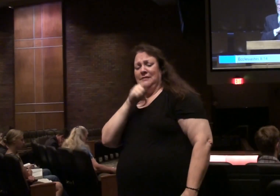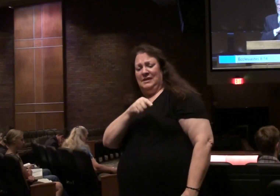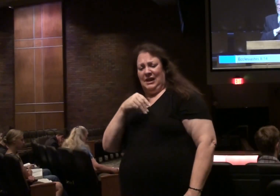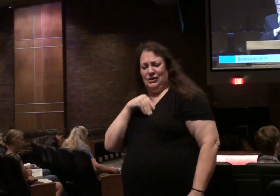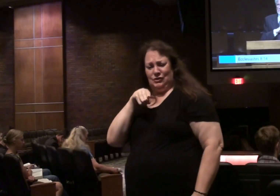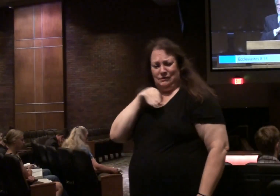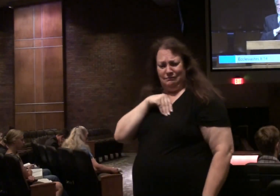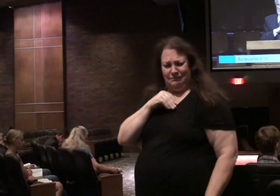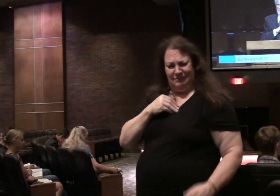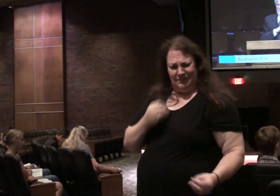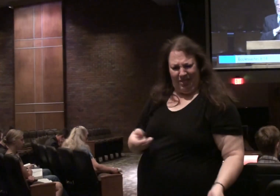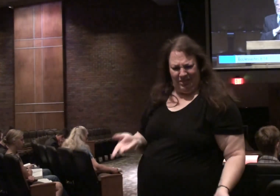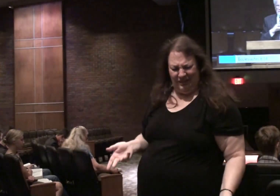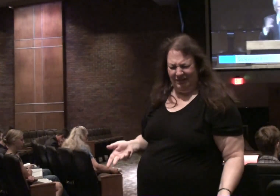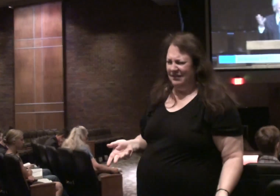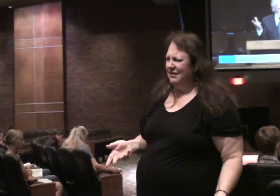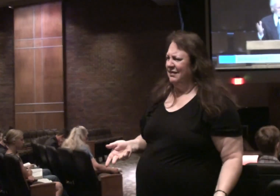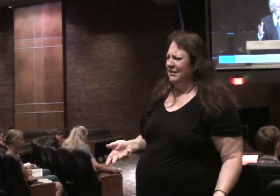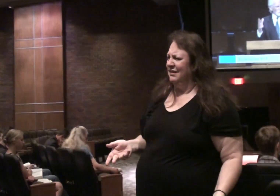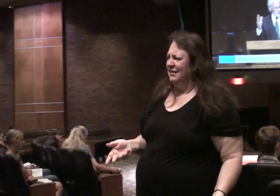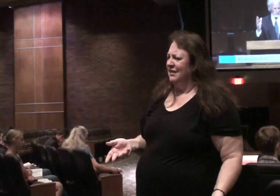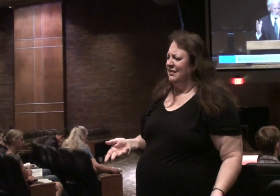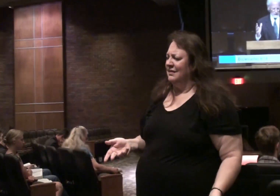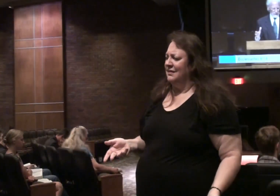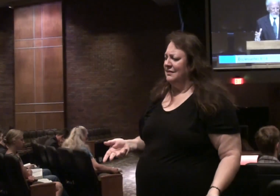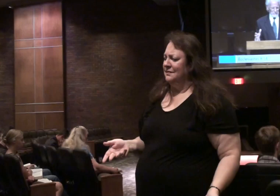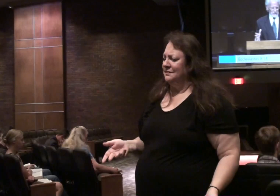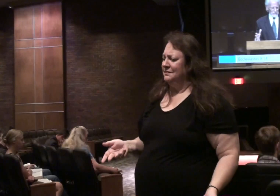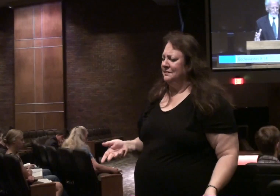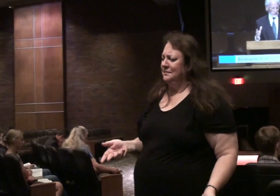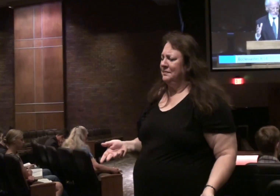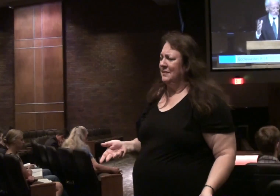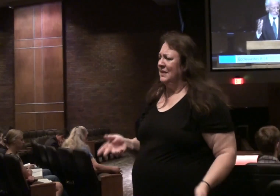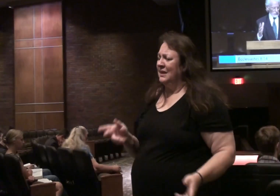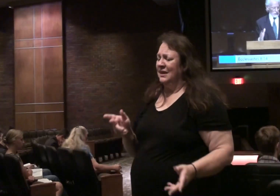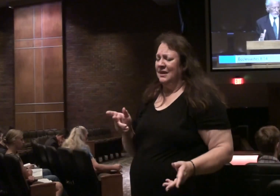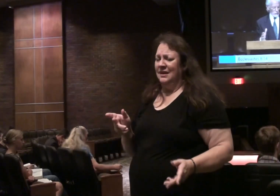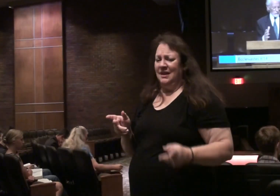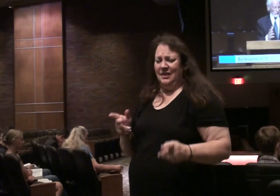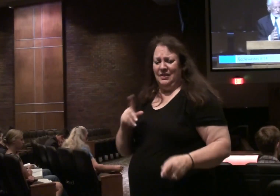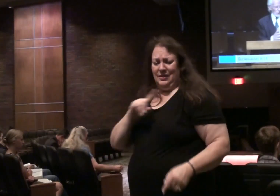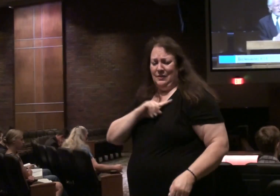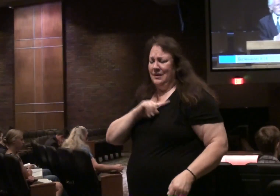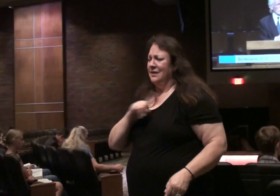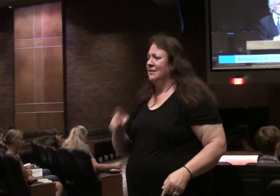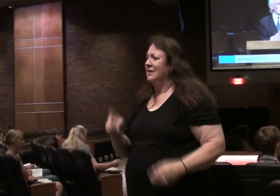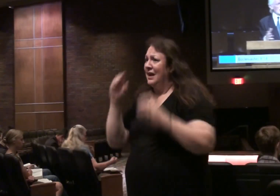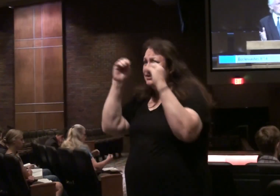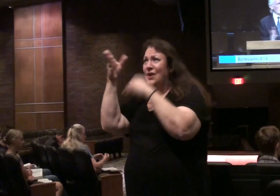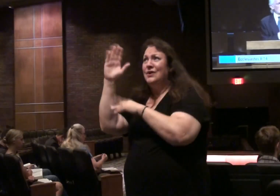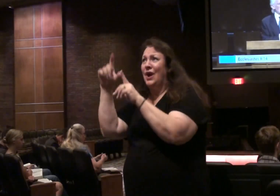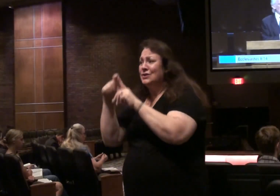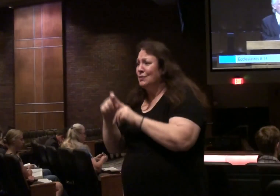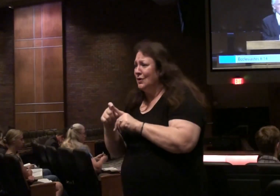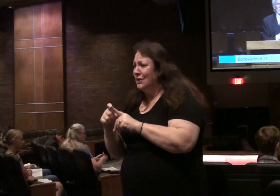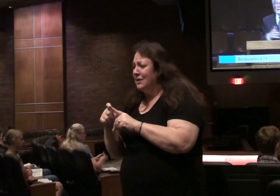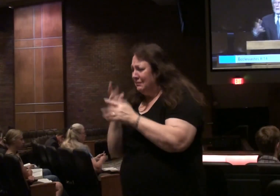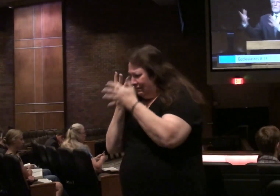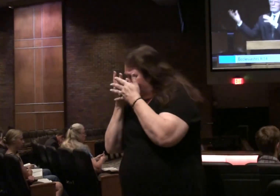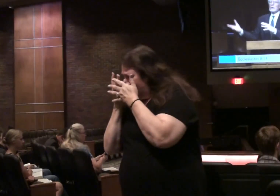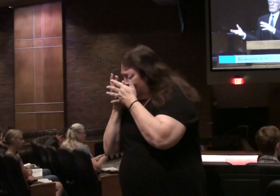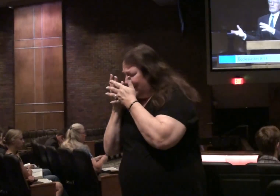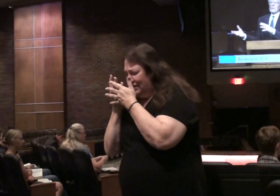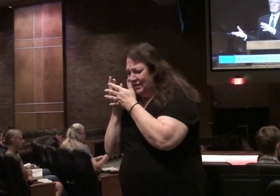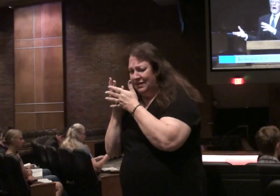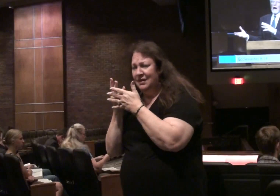wicked. And to the contrary, were men who just, their only guilt was they taught the word of God and they went to prison